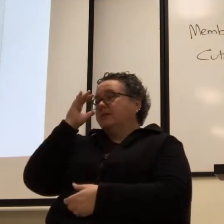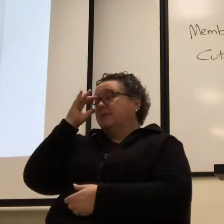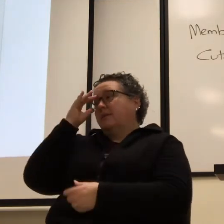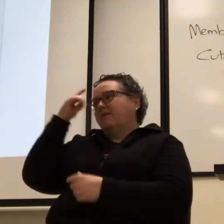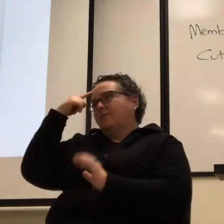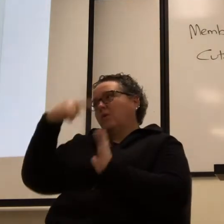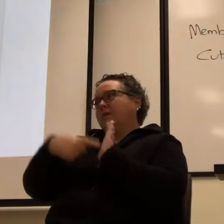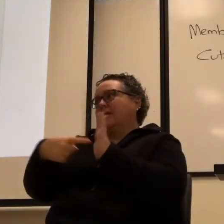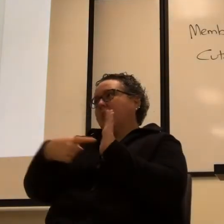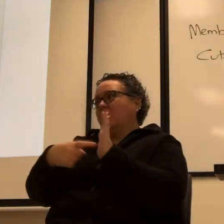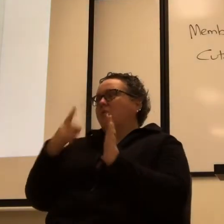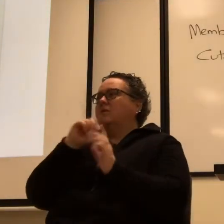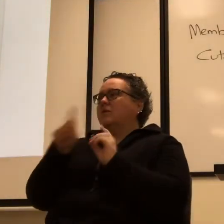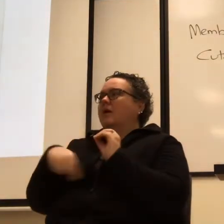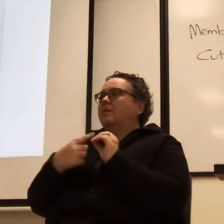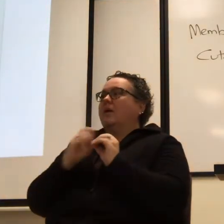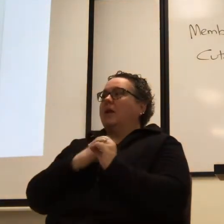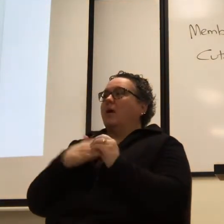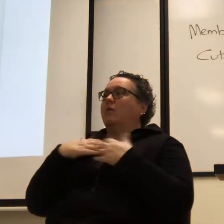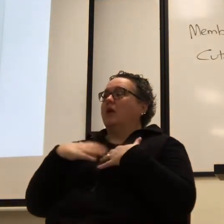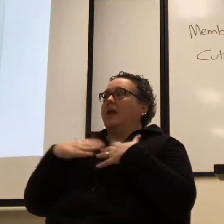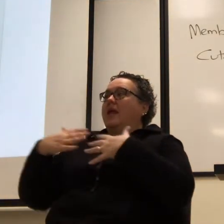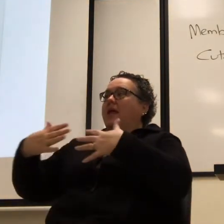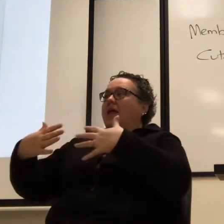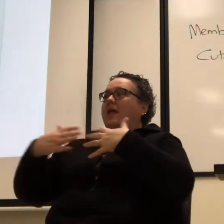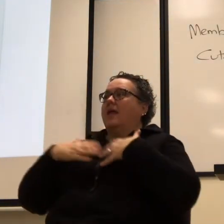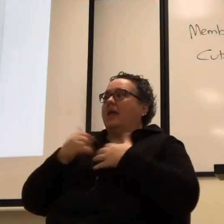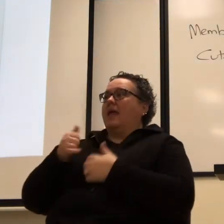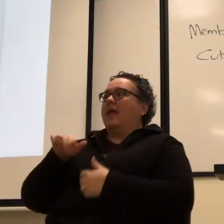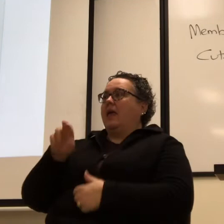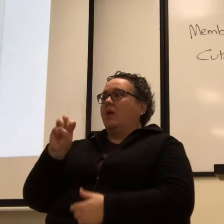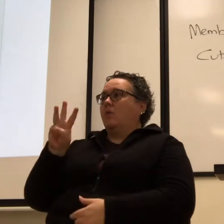about, the airways, okay?